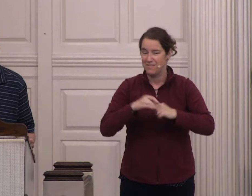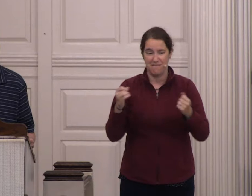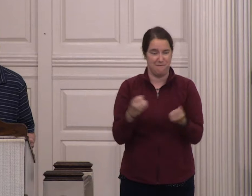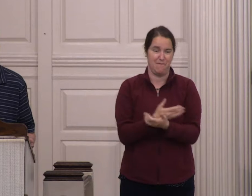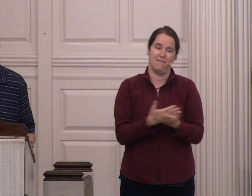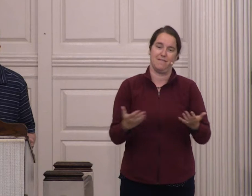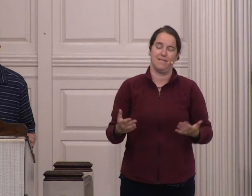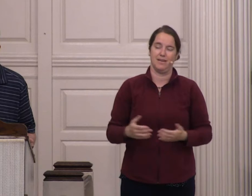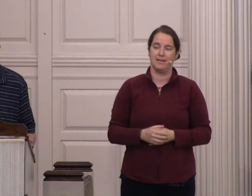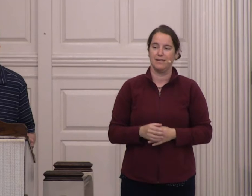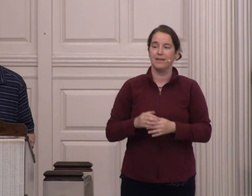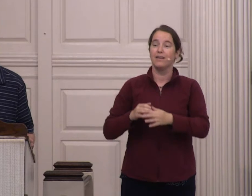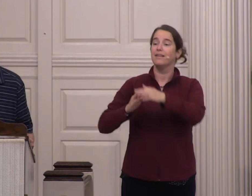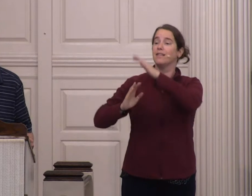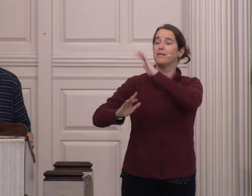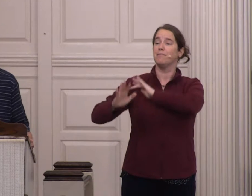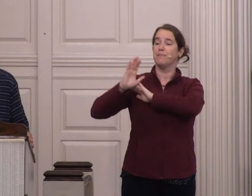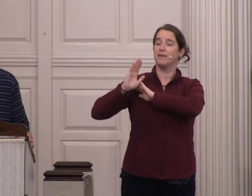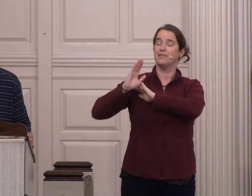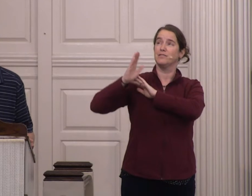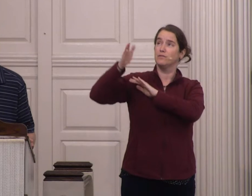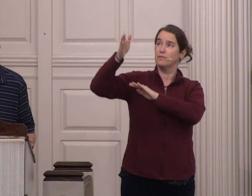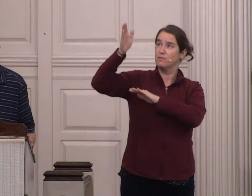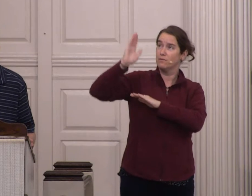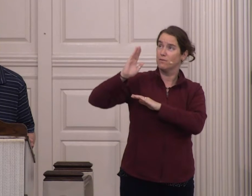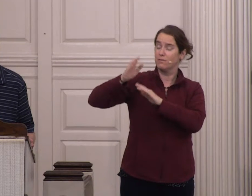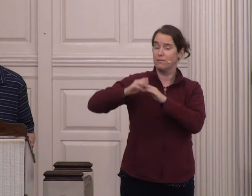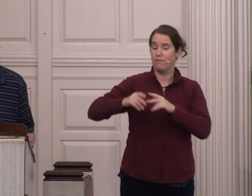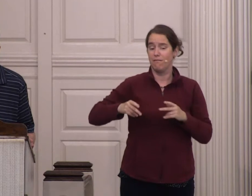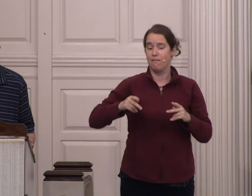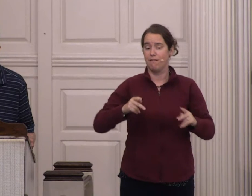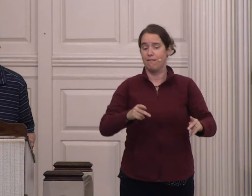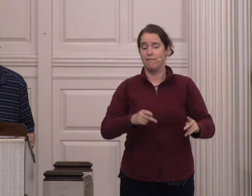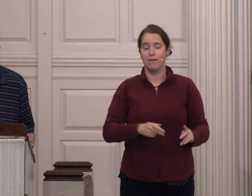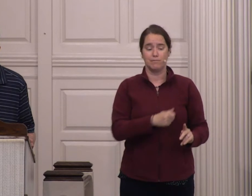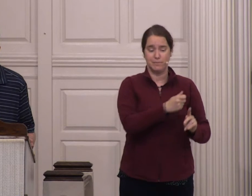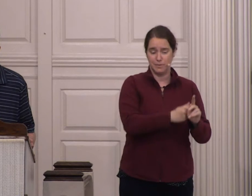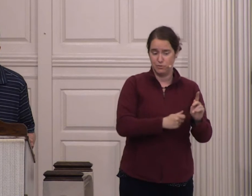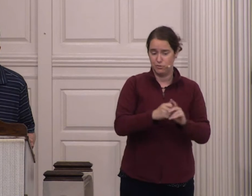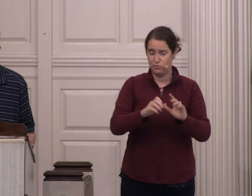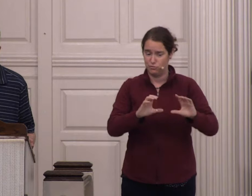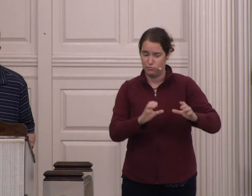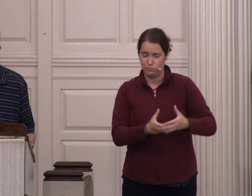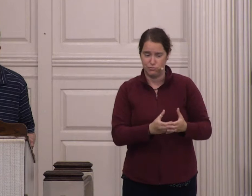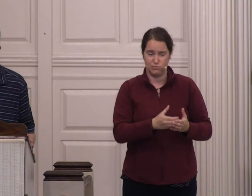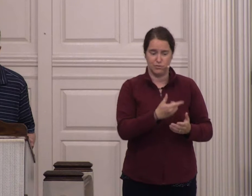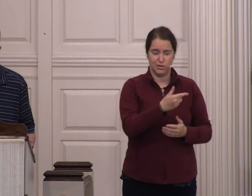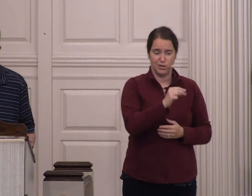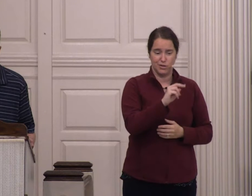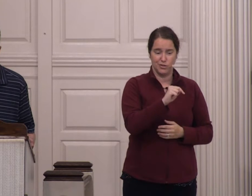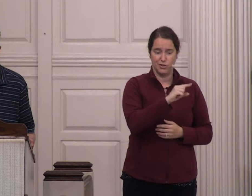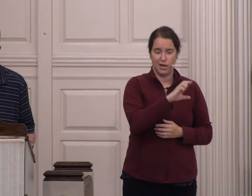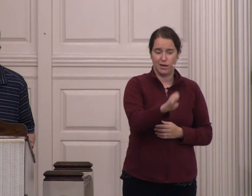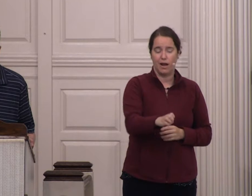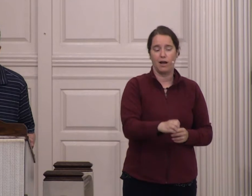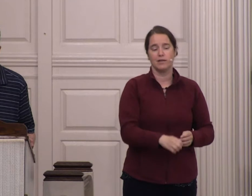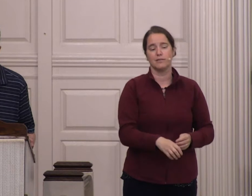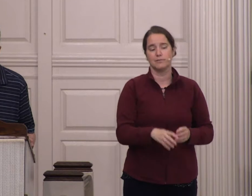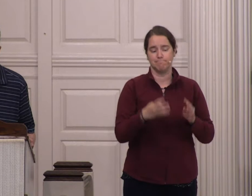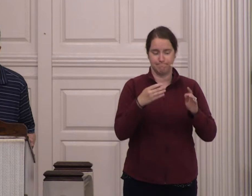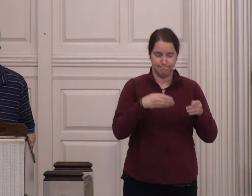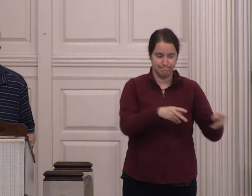In past generations, he allowed all Gentiles to go their own ways. Yet, in bestowing his